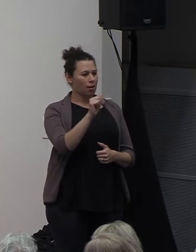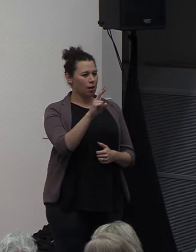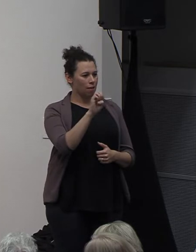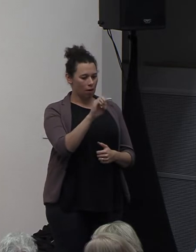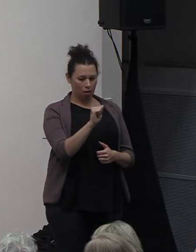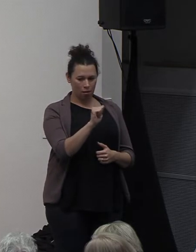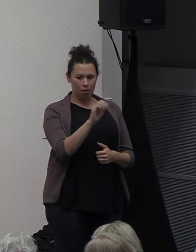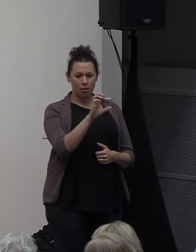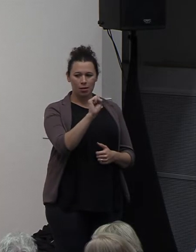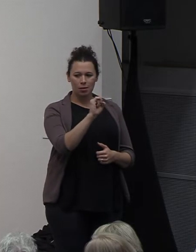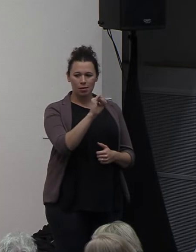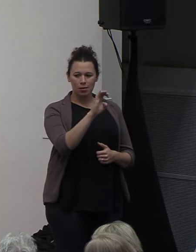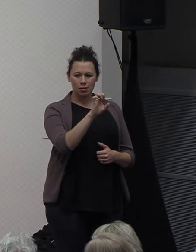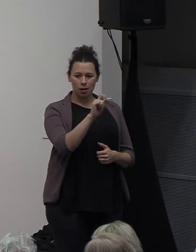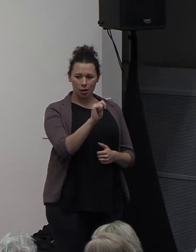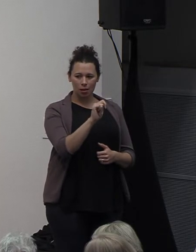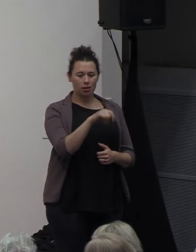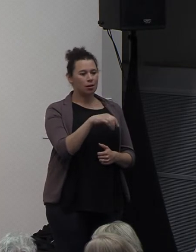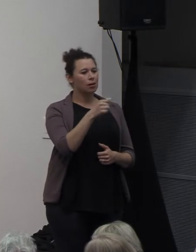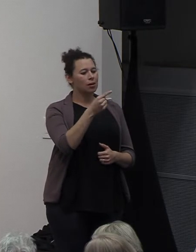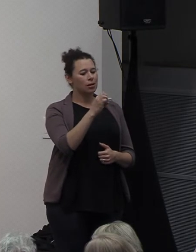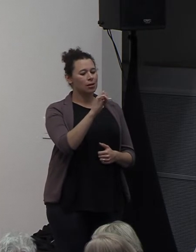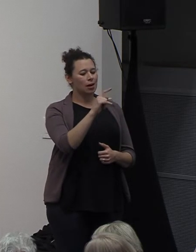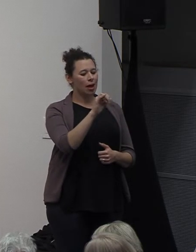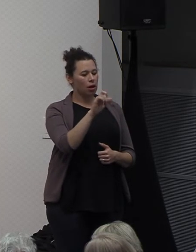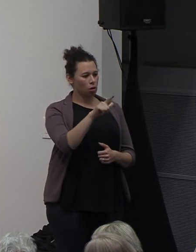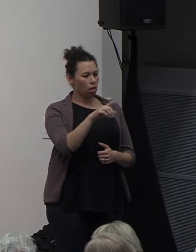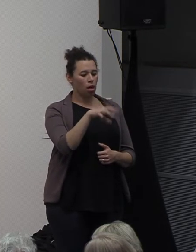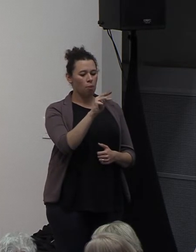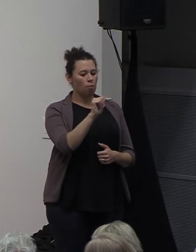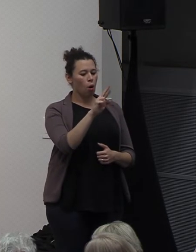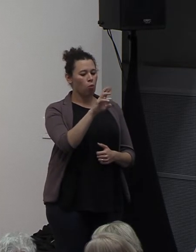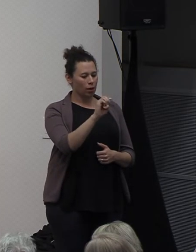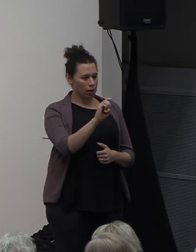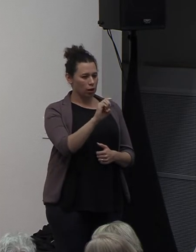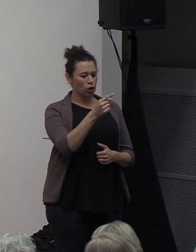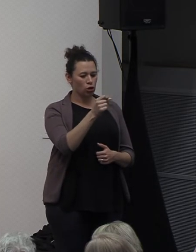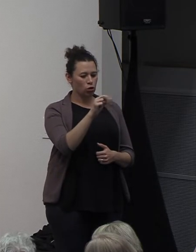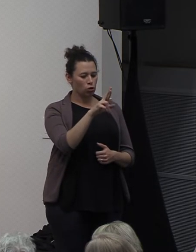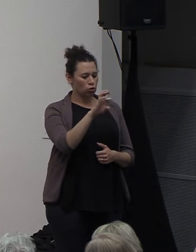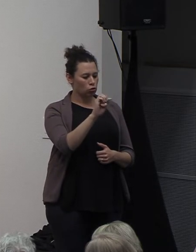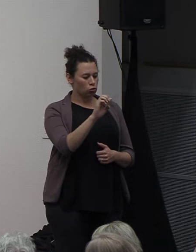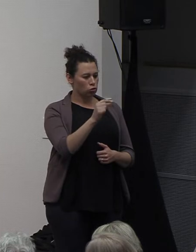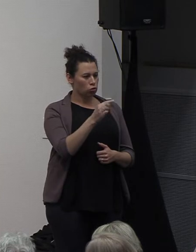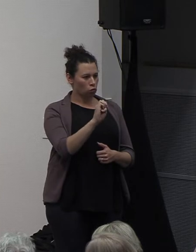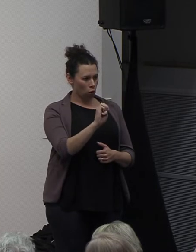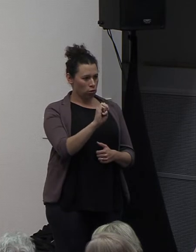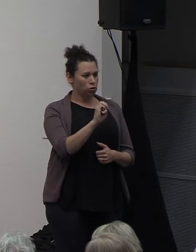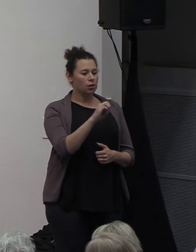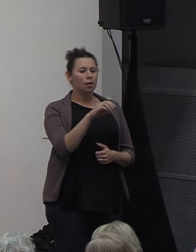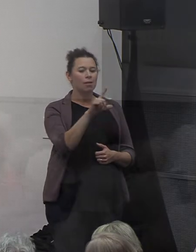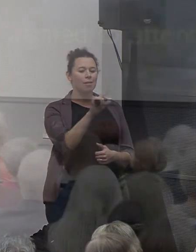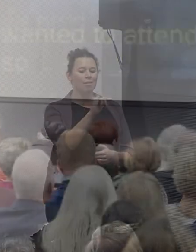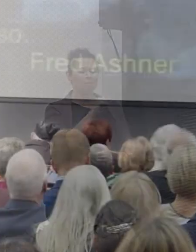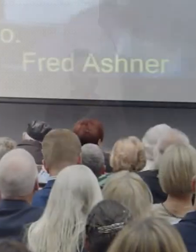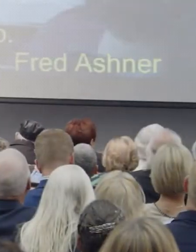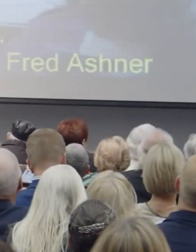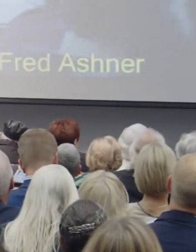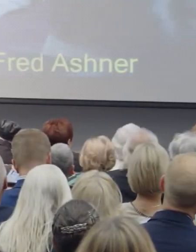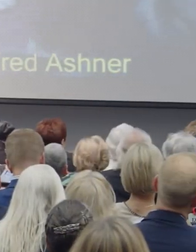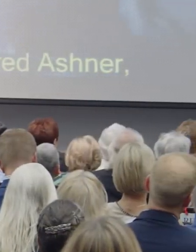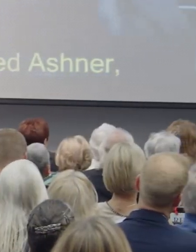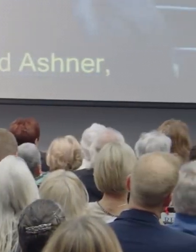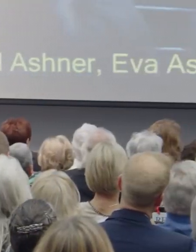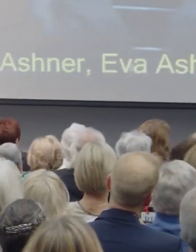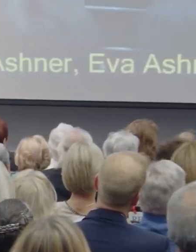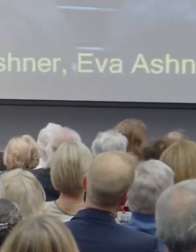Benach, Gittel Burns, Marie Corey, George and Rita Heyman, Liz Meyer, and